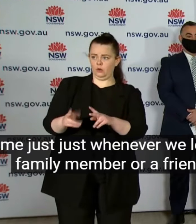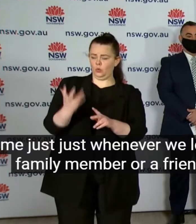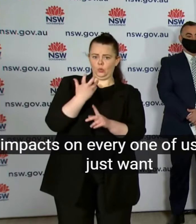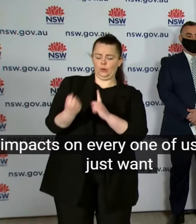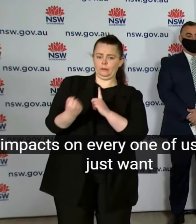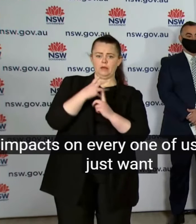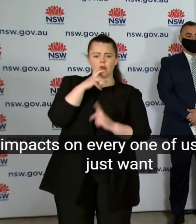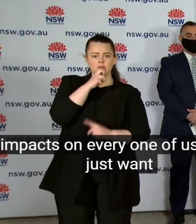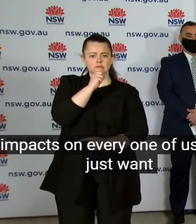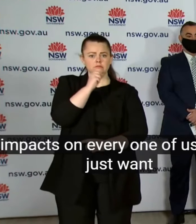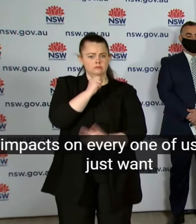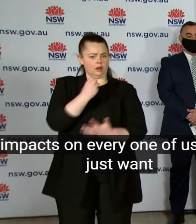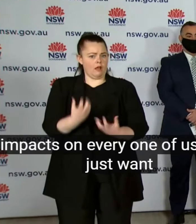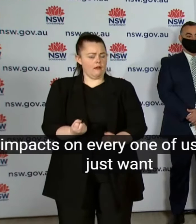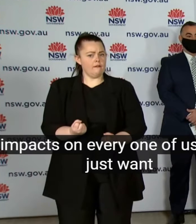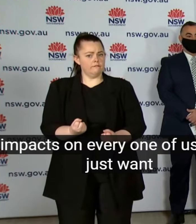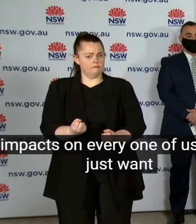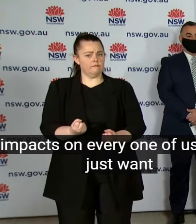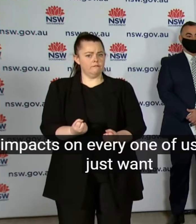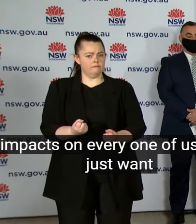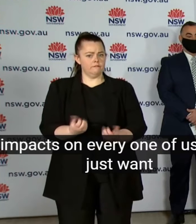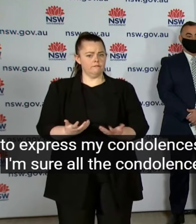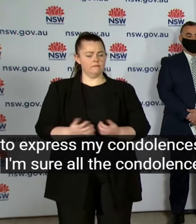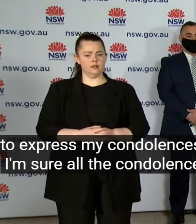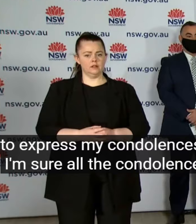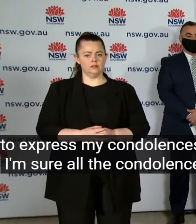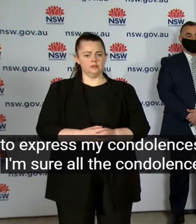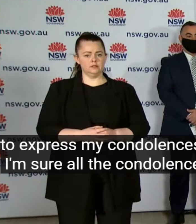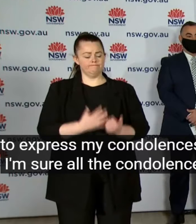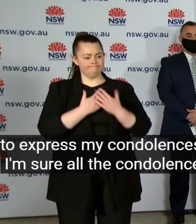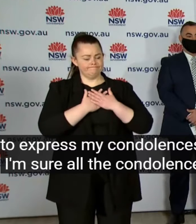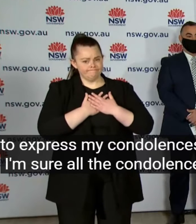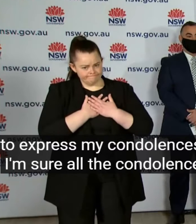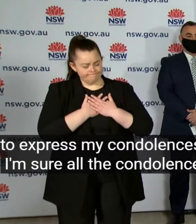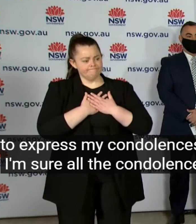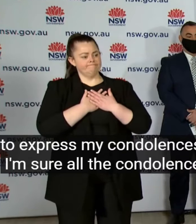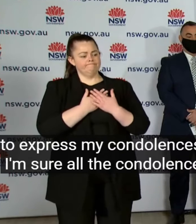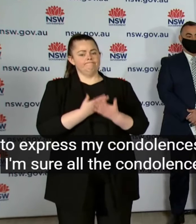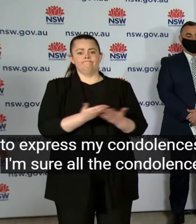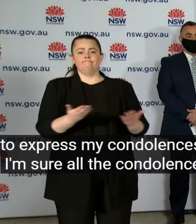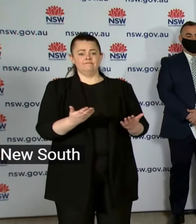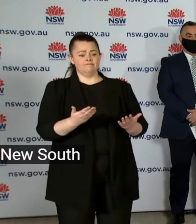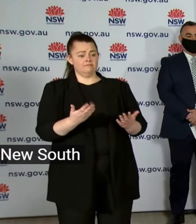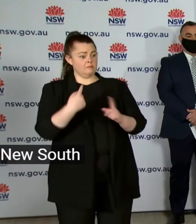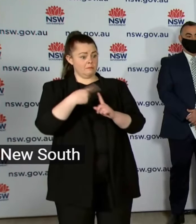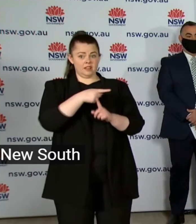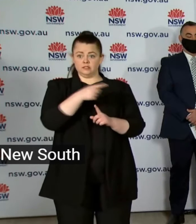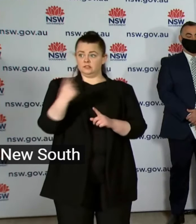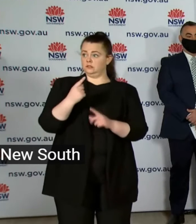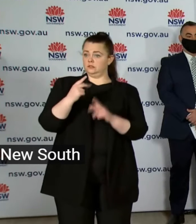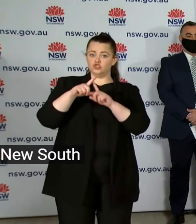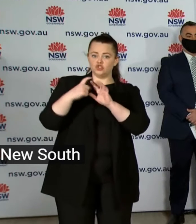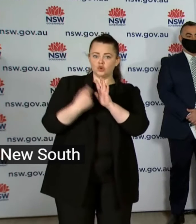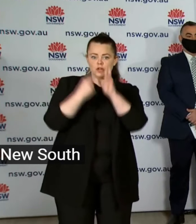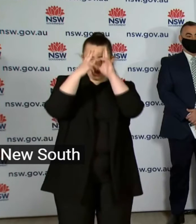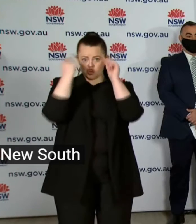want to express my condolences, and I'm sure all of the condolences from New South Wales Health. Staff there care for each and every one of these